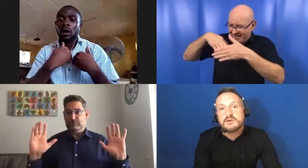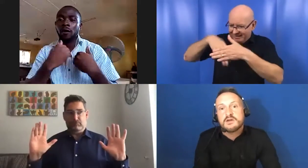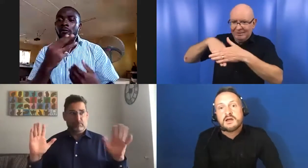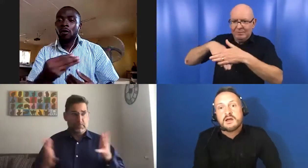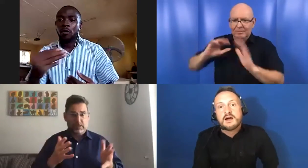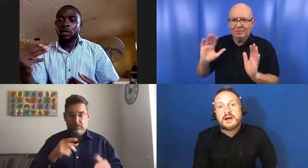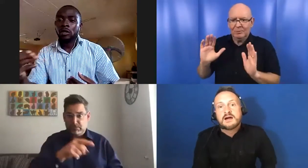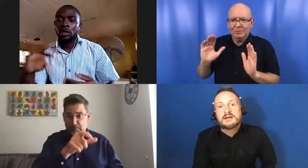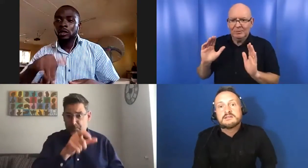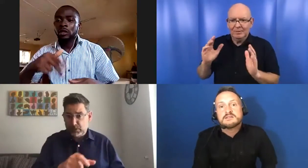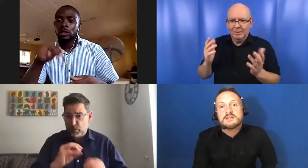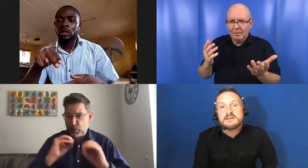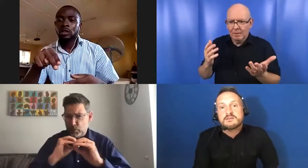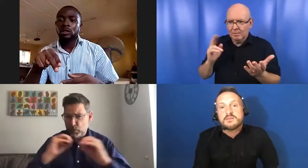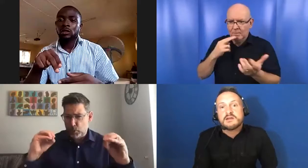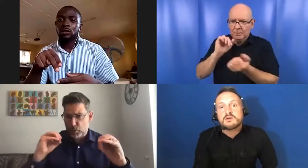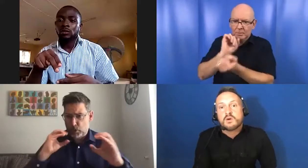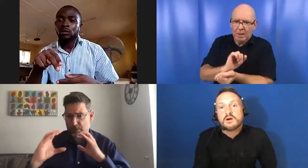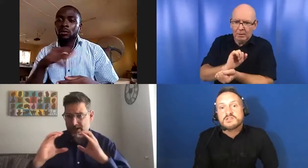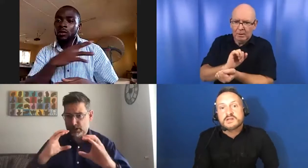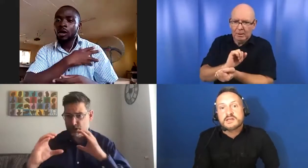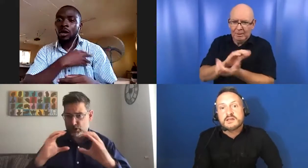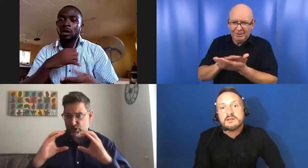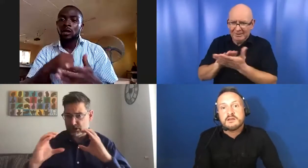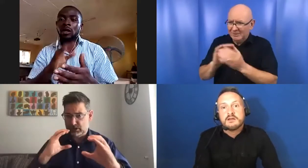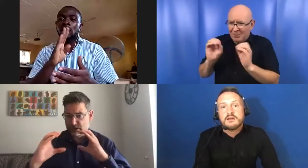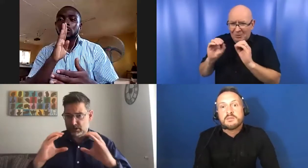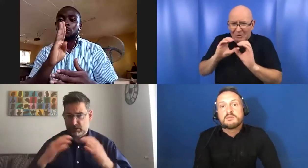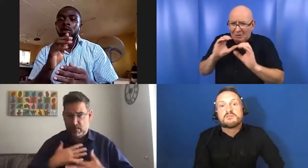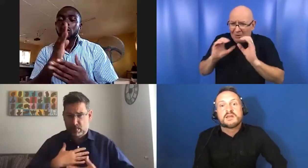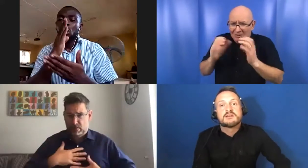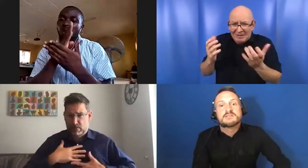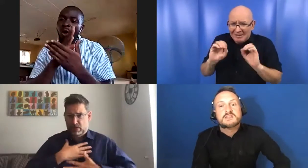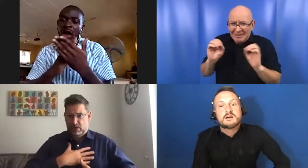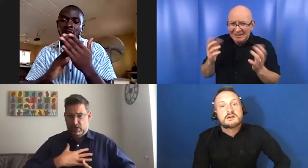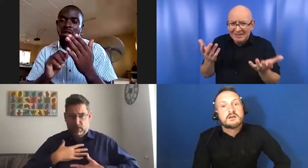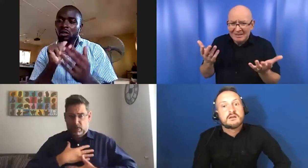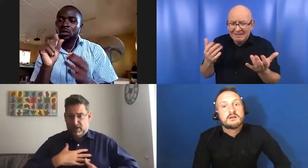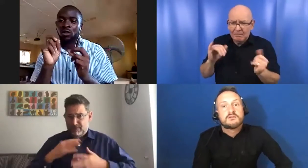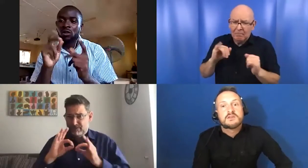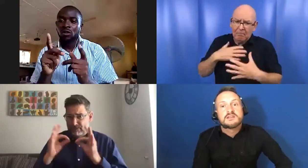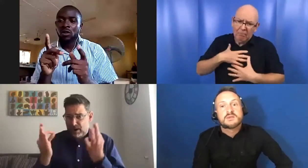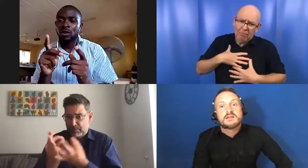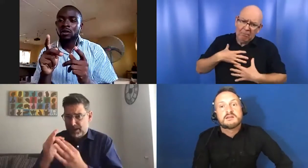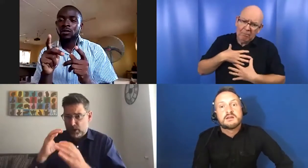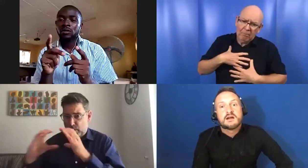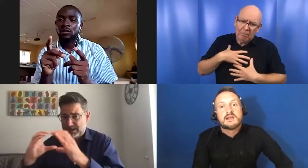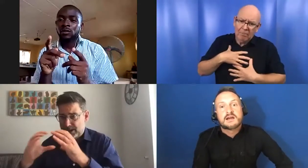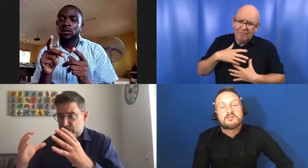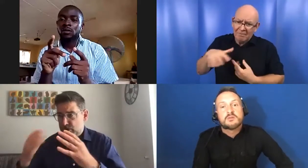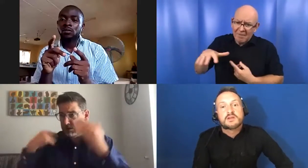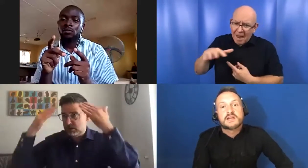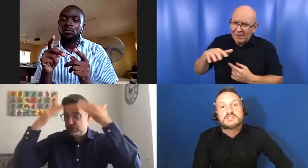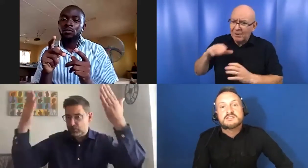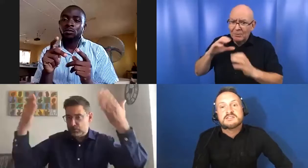up, and it's been quite tricky. People have been stuck. There's been a lack